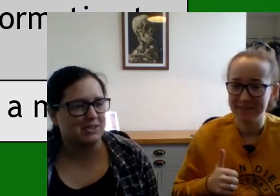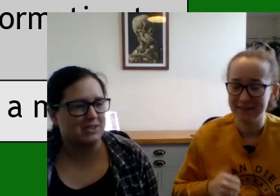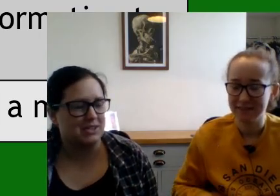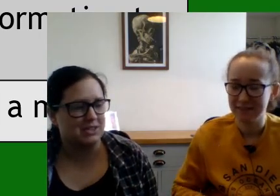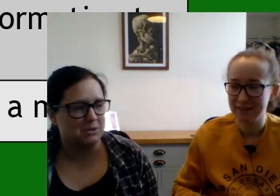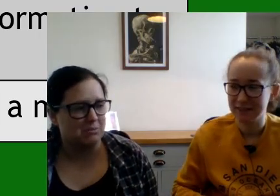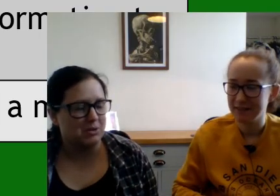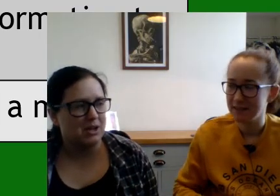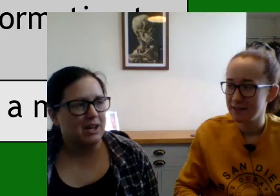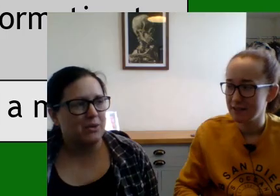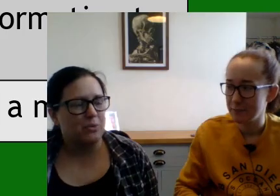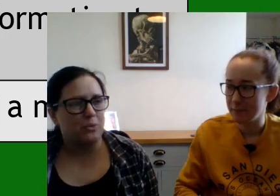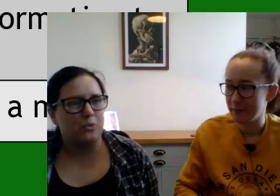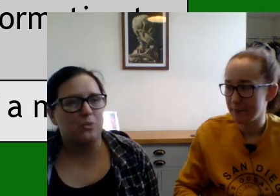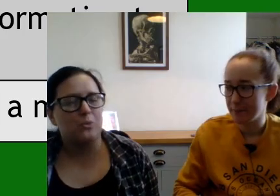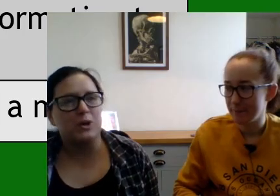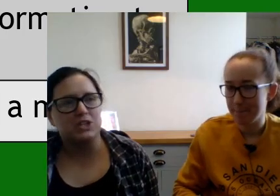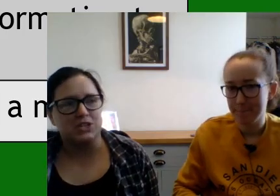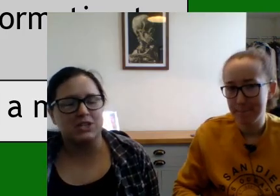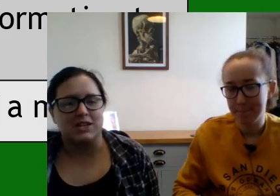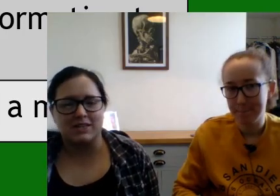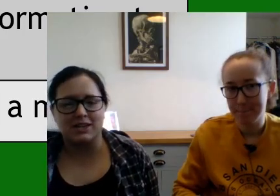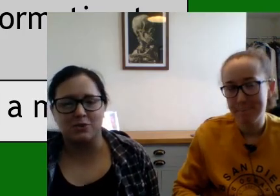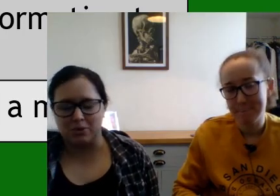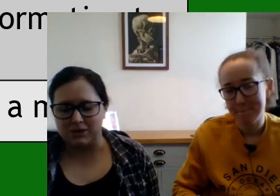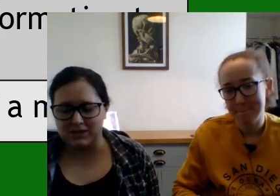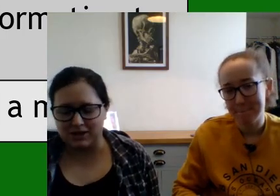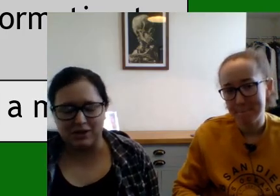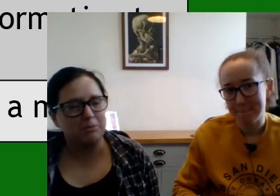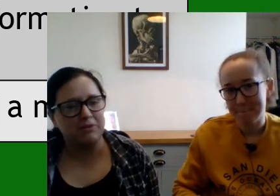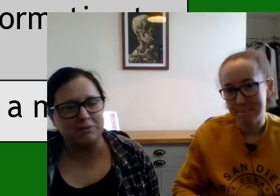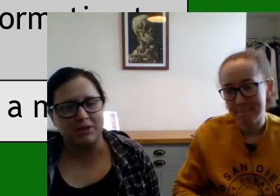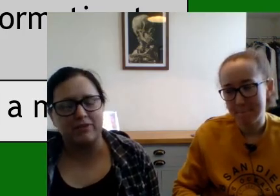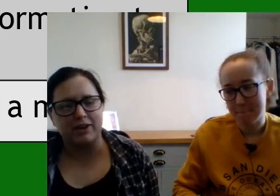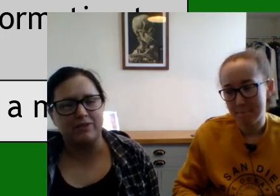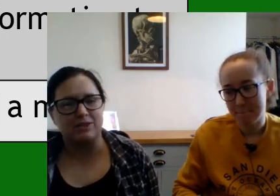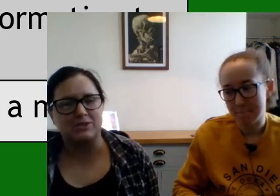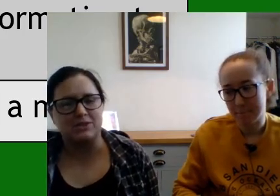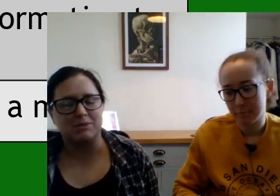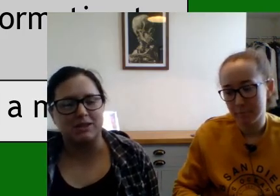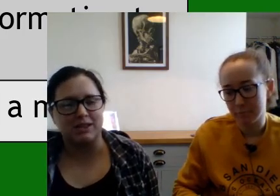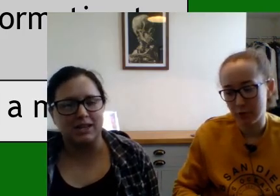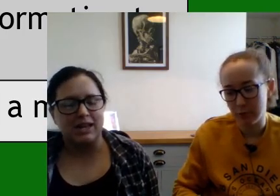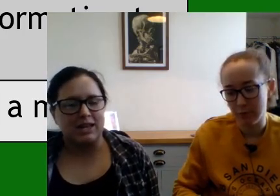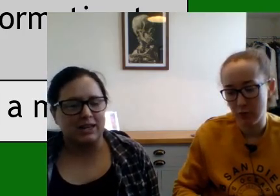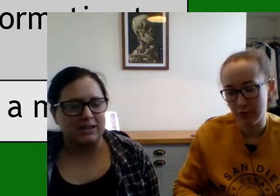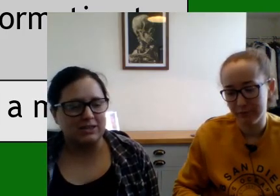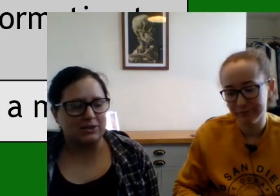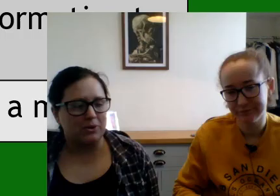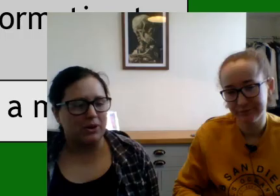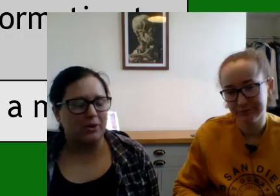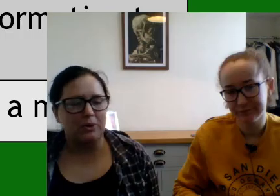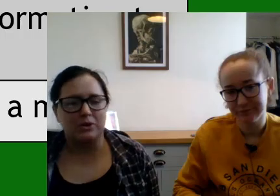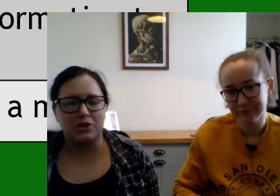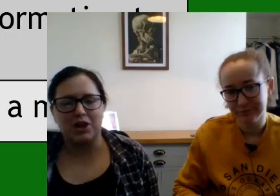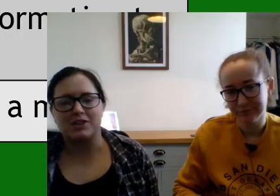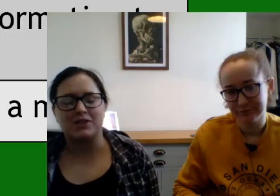nervous system. Just a bit big. Which is, yes, enormous. I think it'll be something like 5 videos or something like that. Okay. Yeah, so